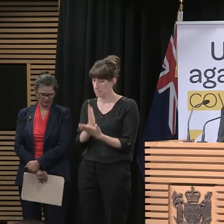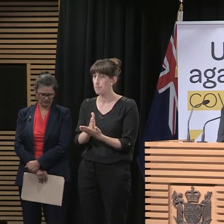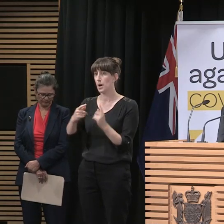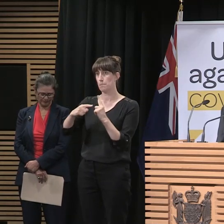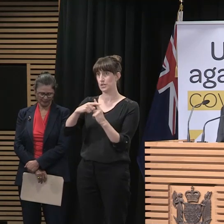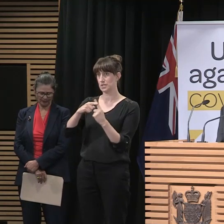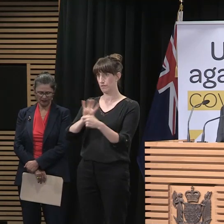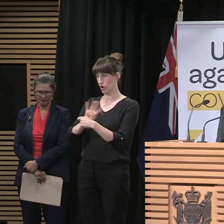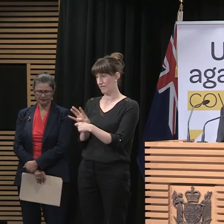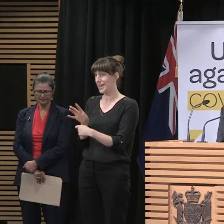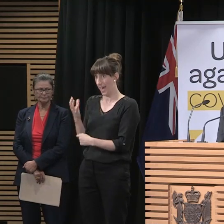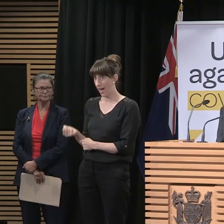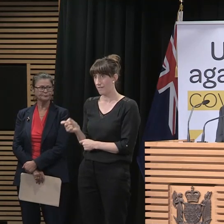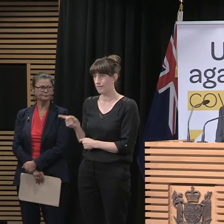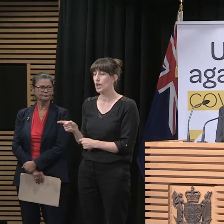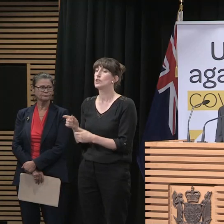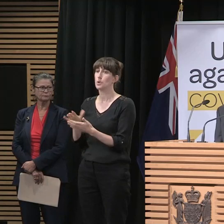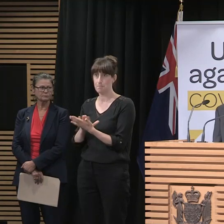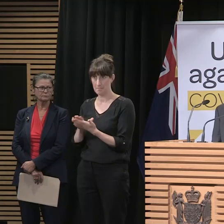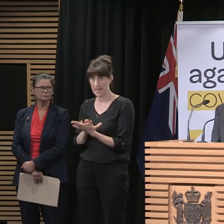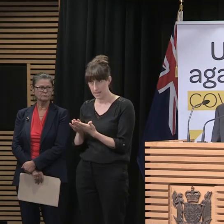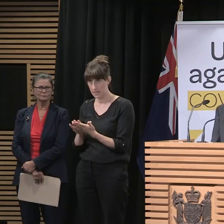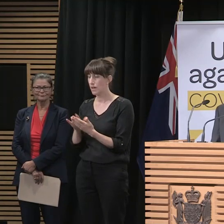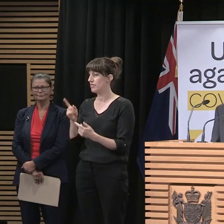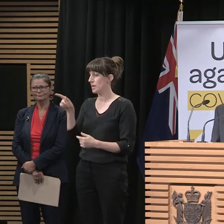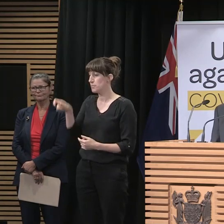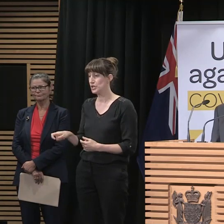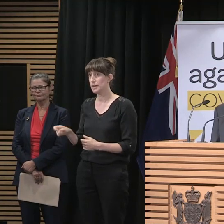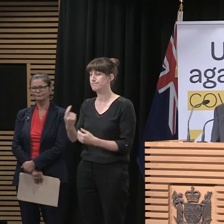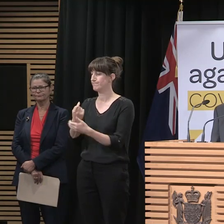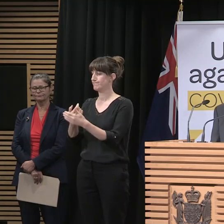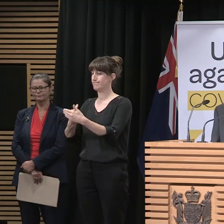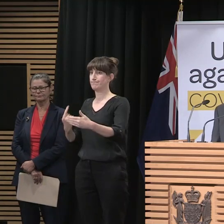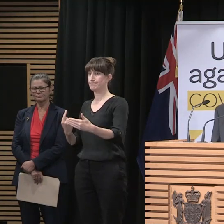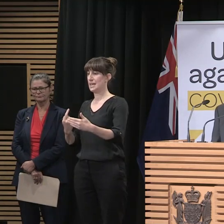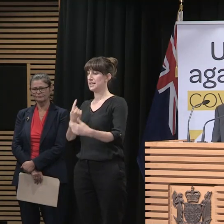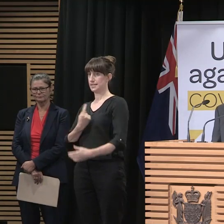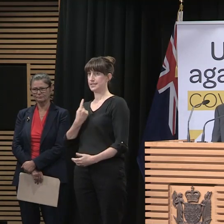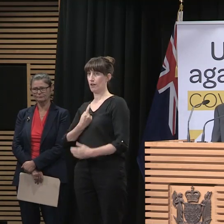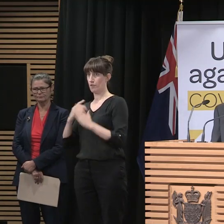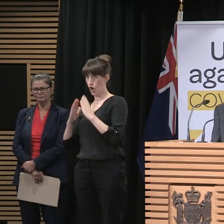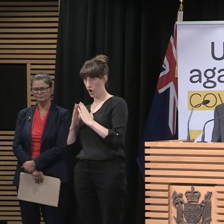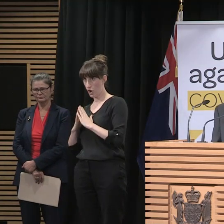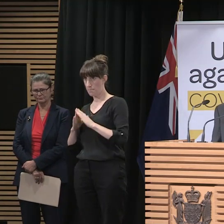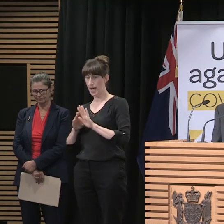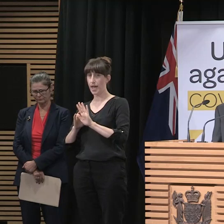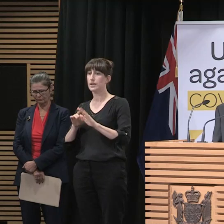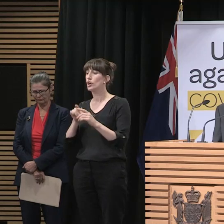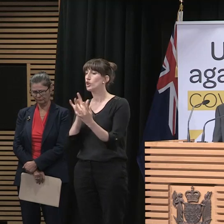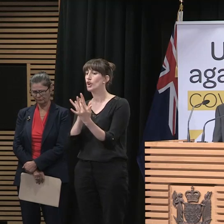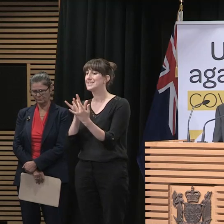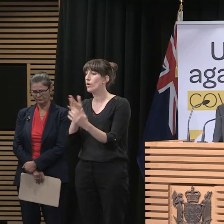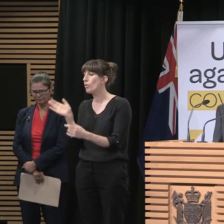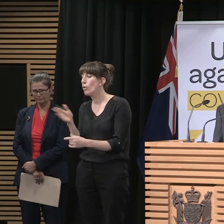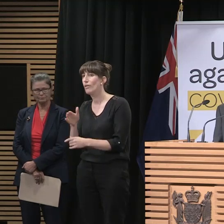is self-isolation and active contact tracing. So therefore, our combined total of confirmed